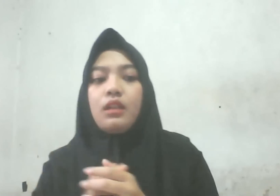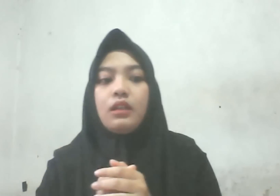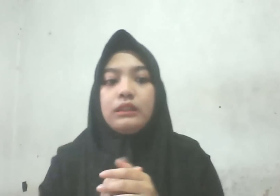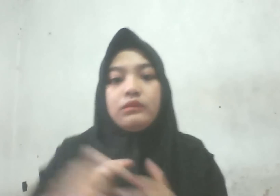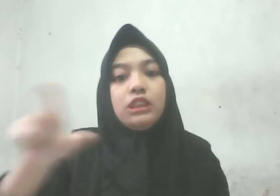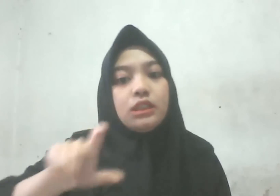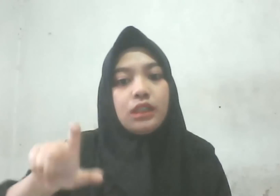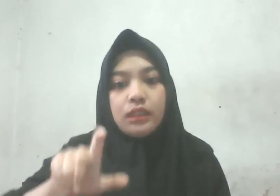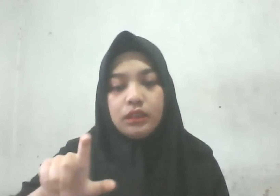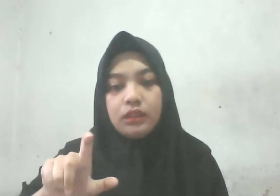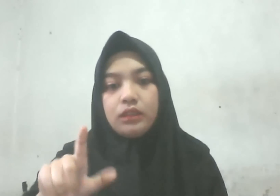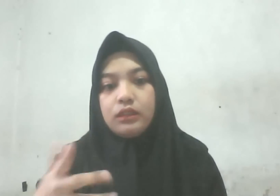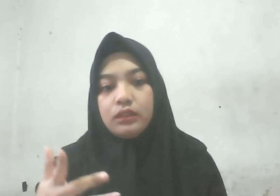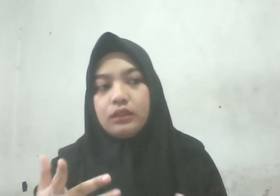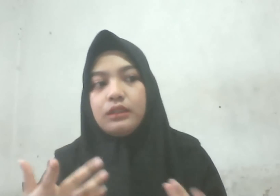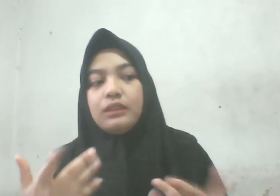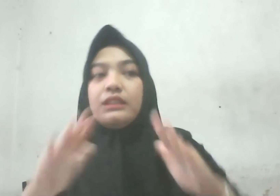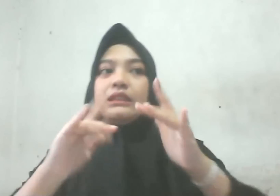designers, architects,